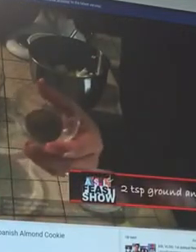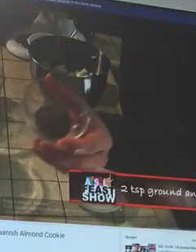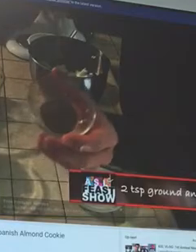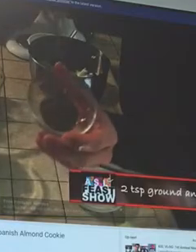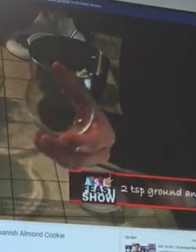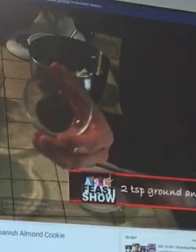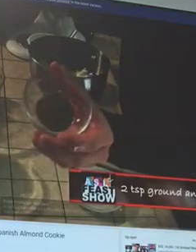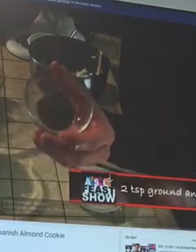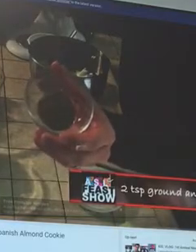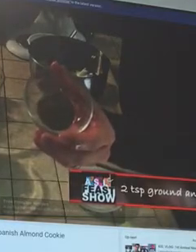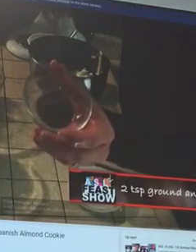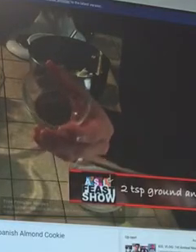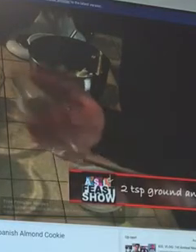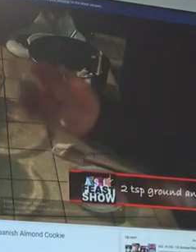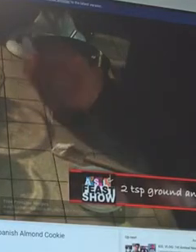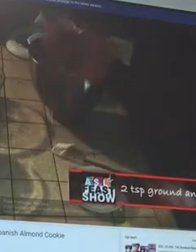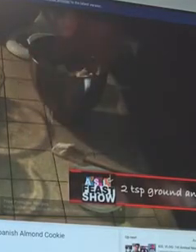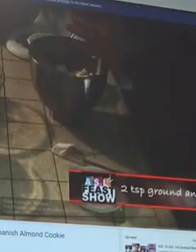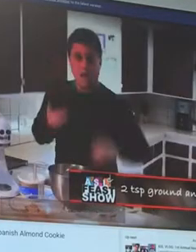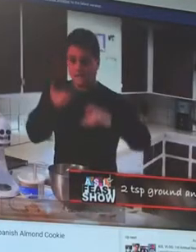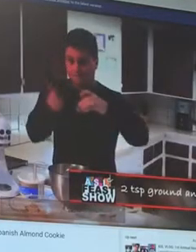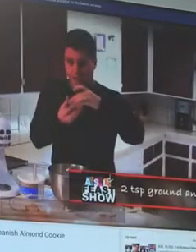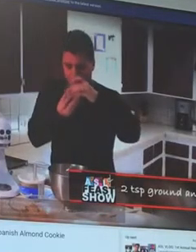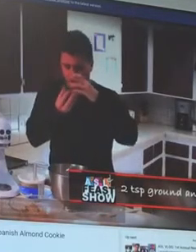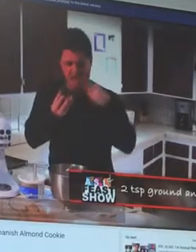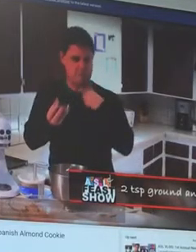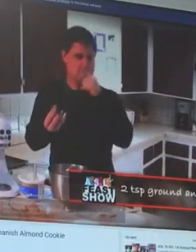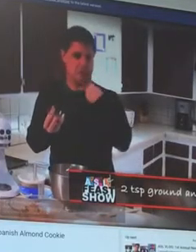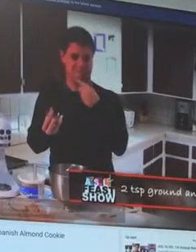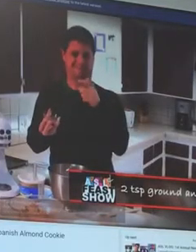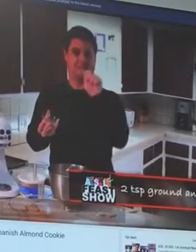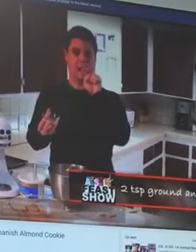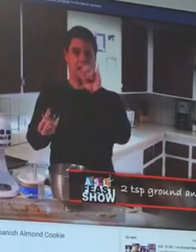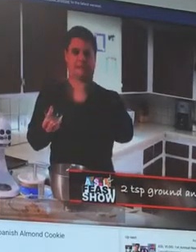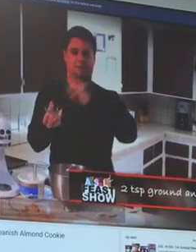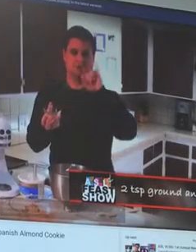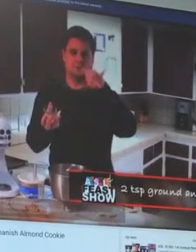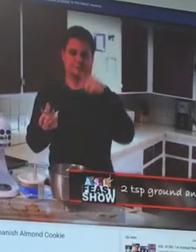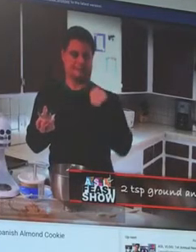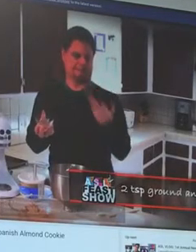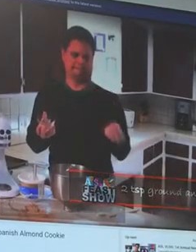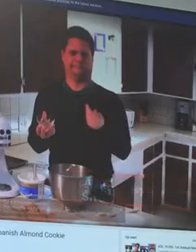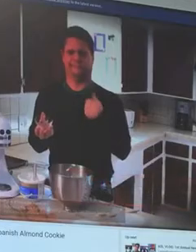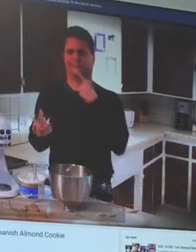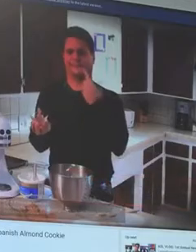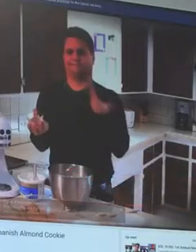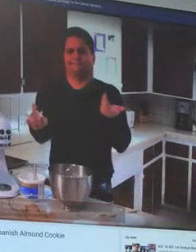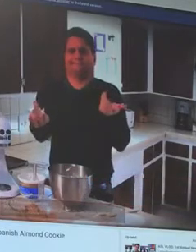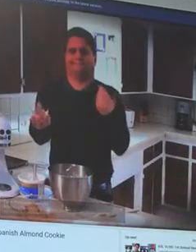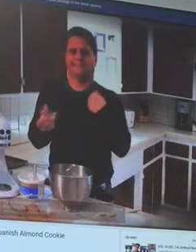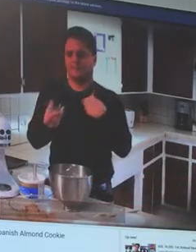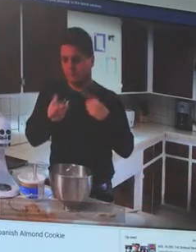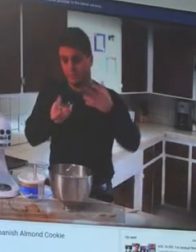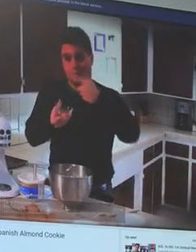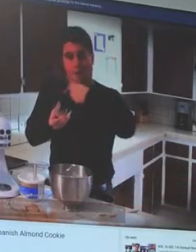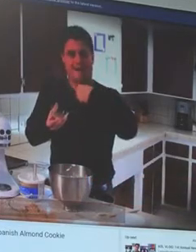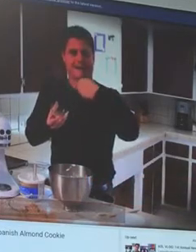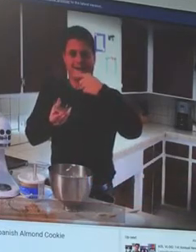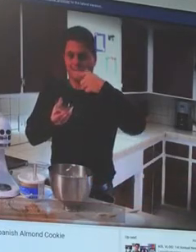really shine, such as the 2 teaspoons of ground anise. Now, anise and cinnamon, up